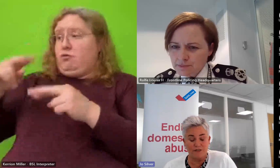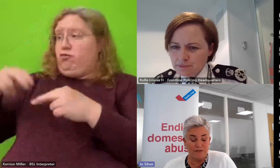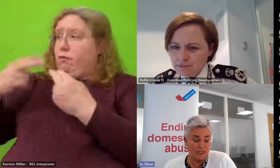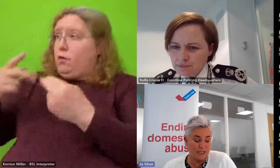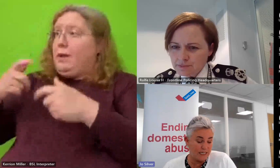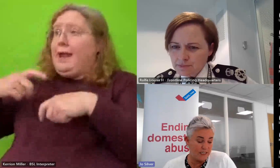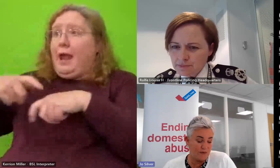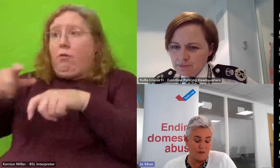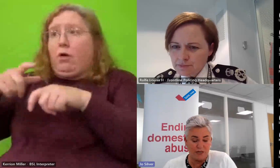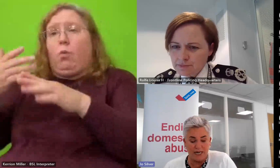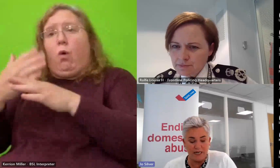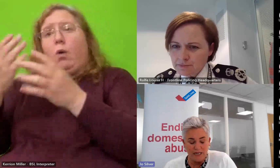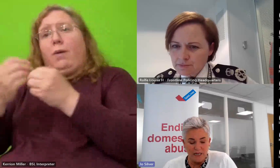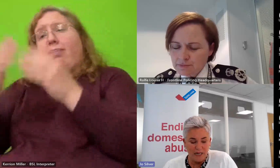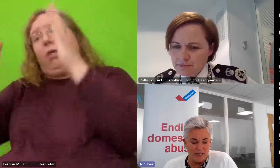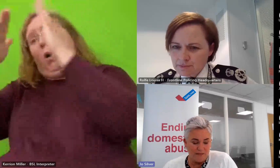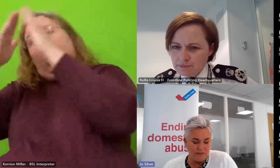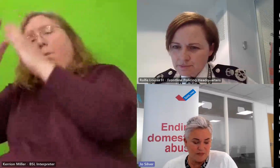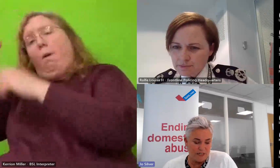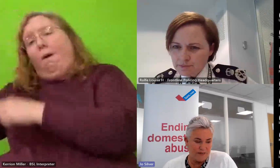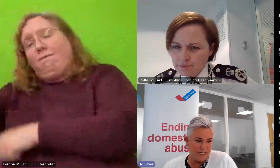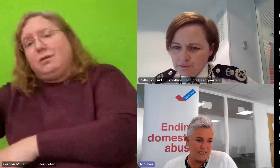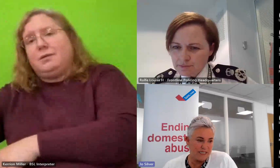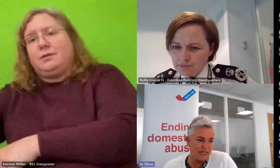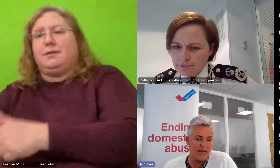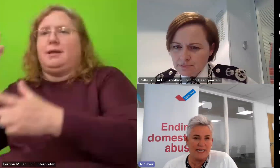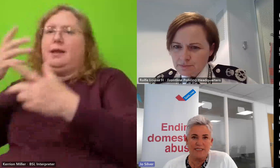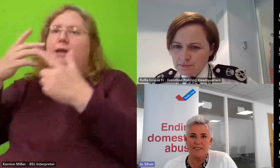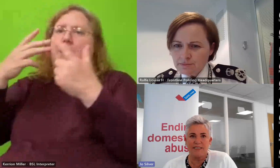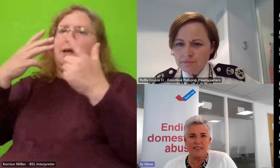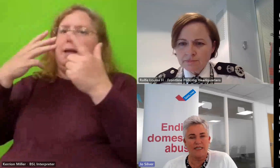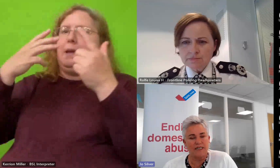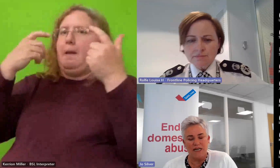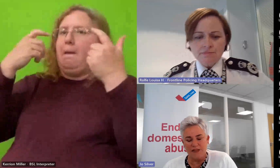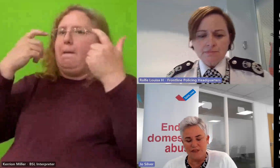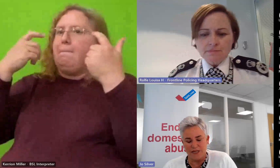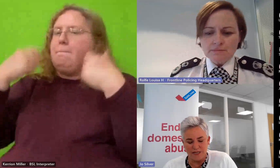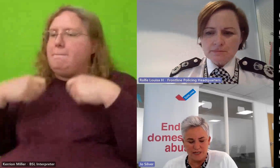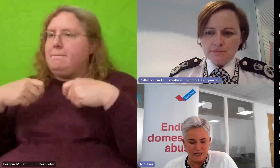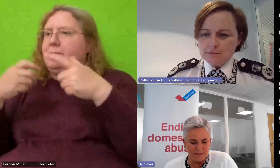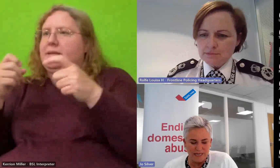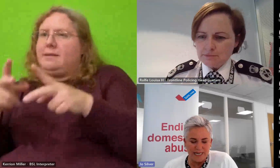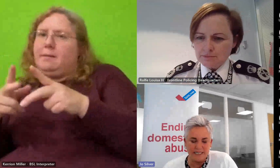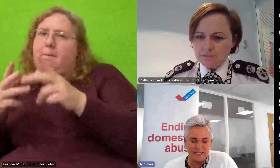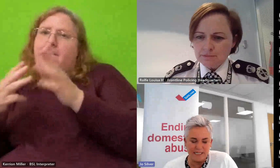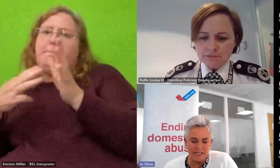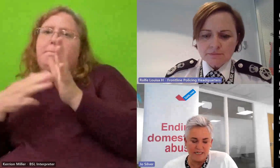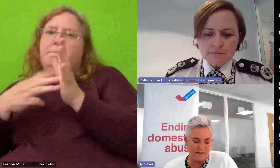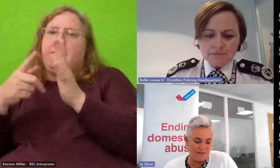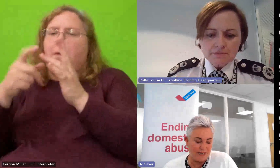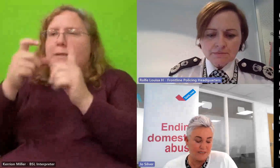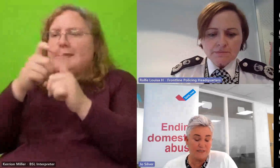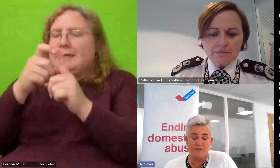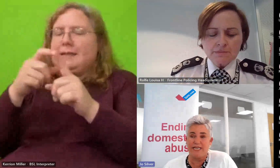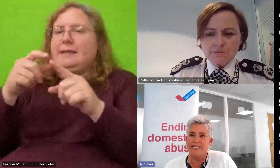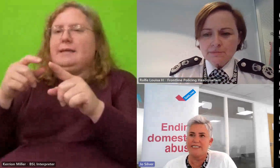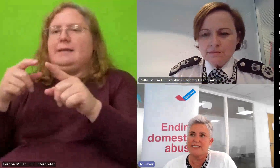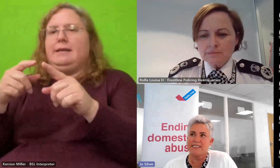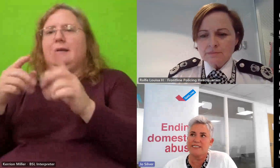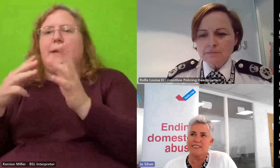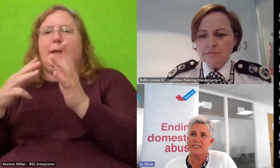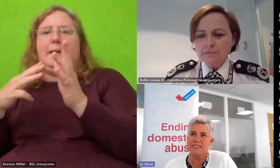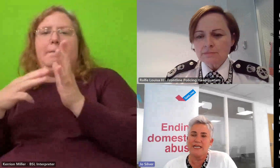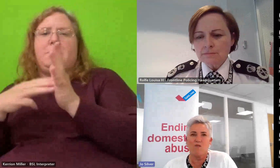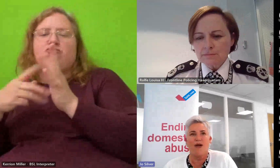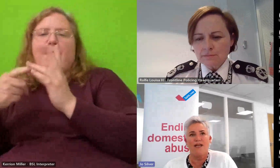with the Ministry of Justice. We're working with Louisa and other leaders in the field, really,